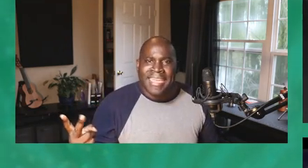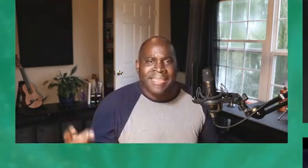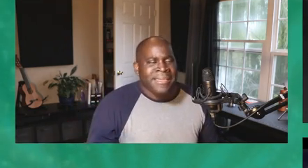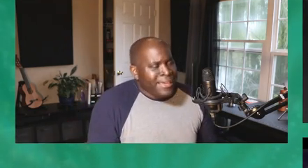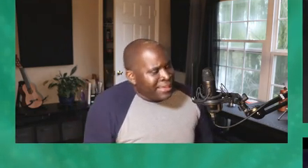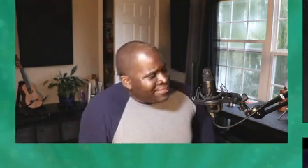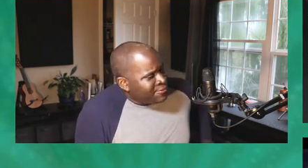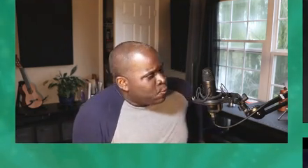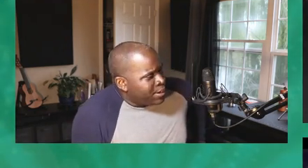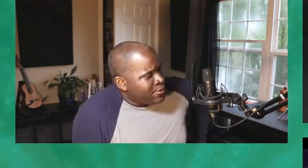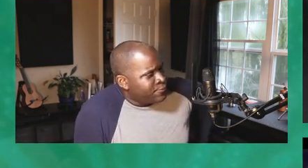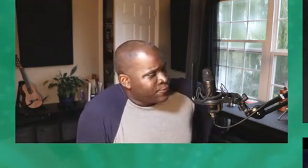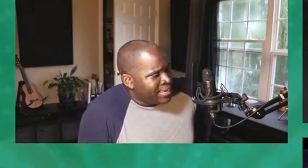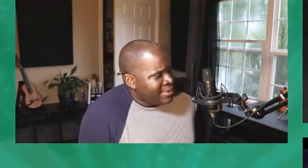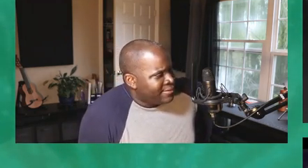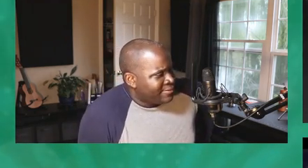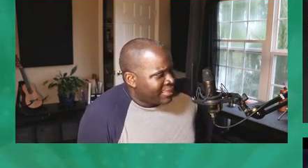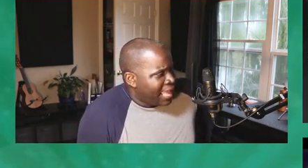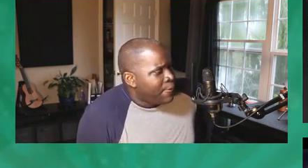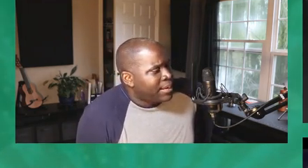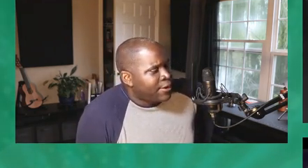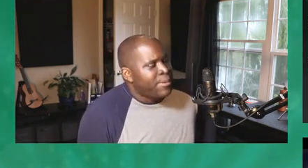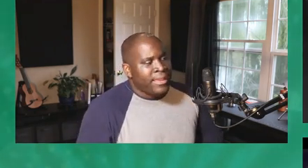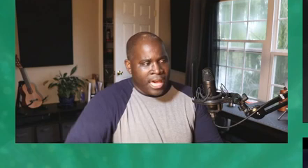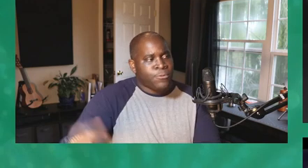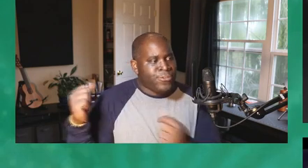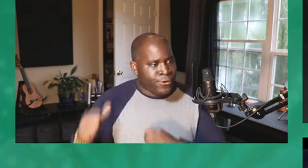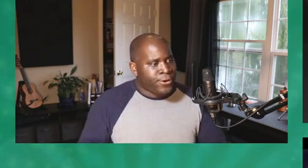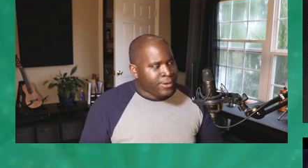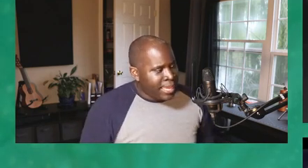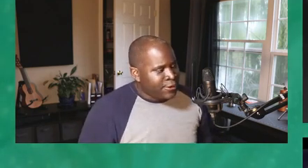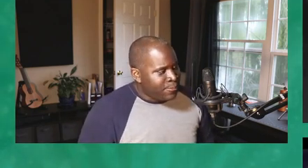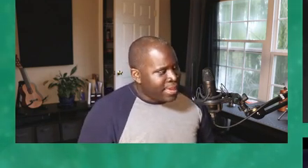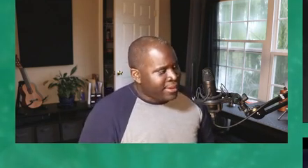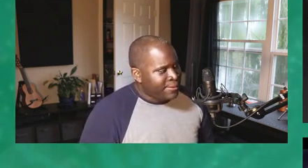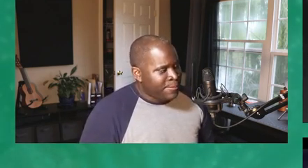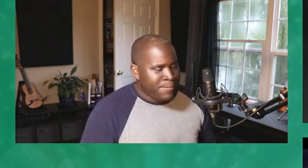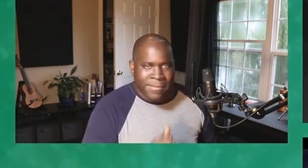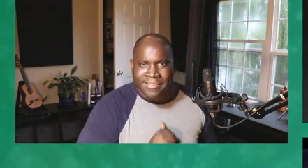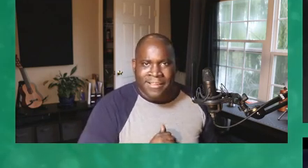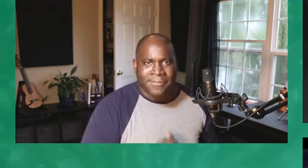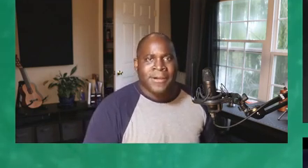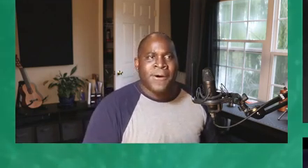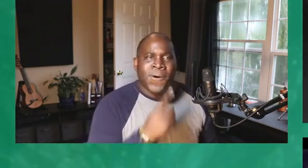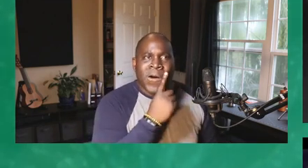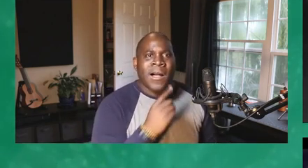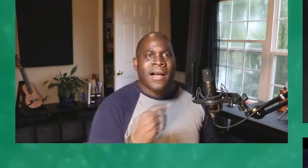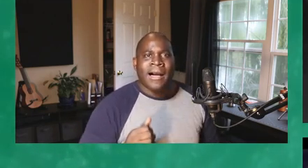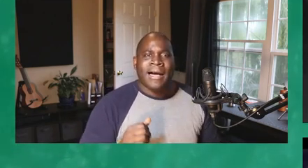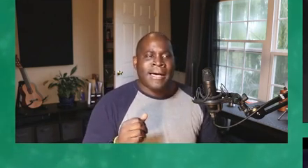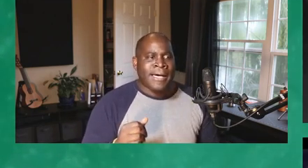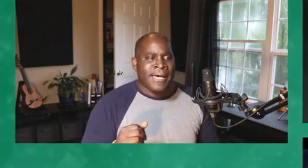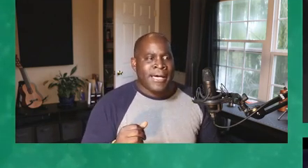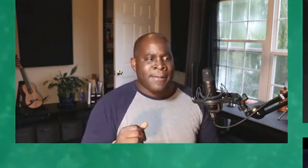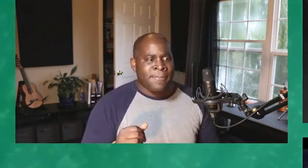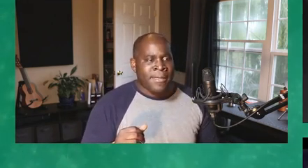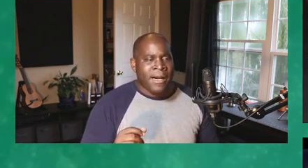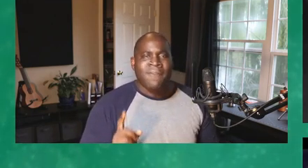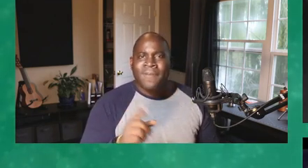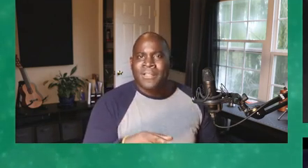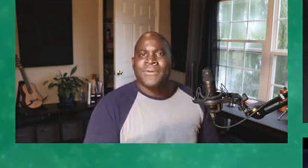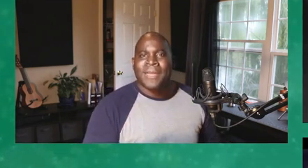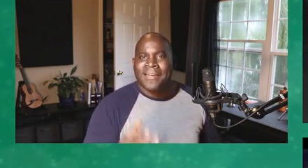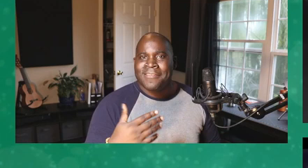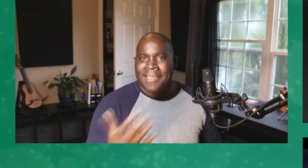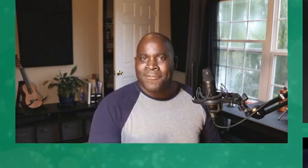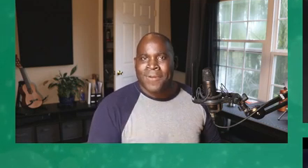B-A-C-K. This weird phrase, like how would I go back? I'd go back myself. Or